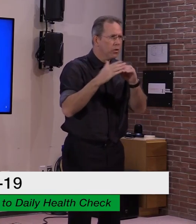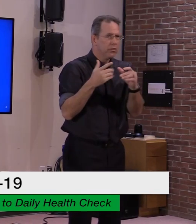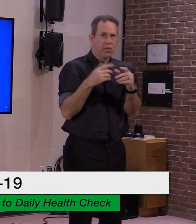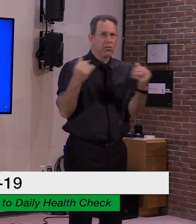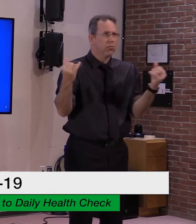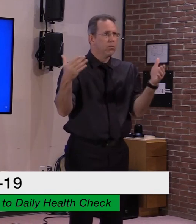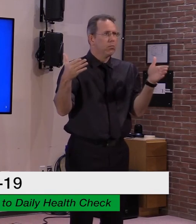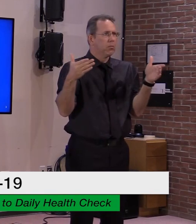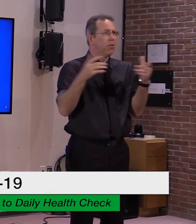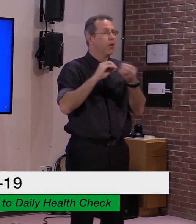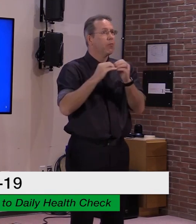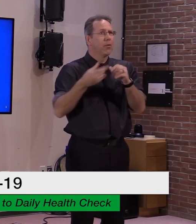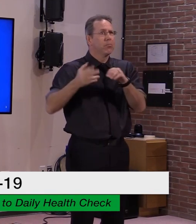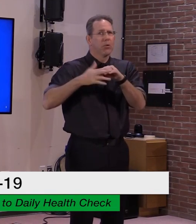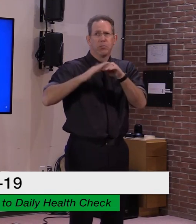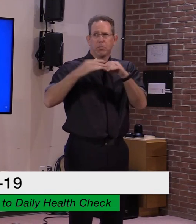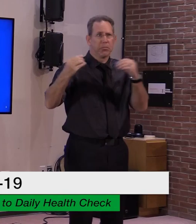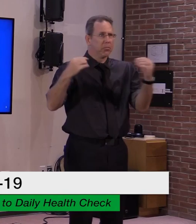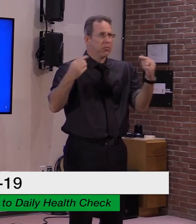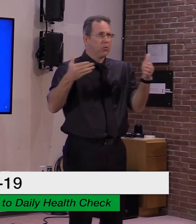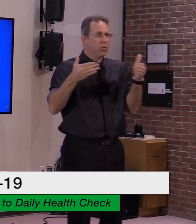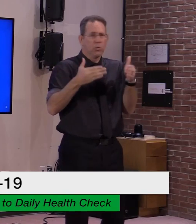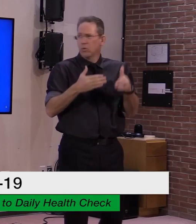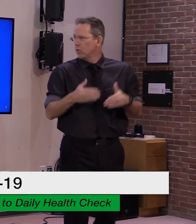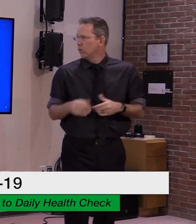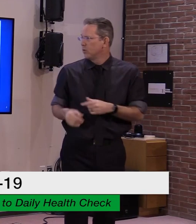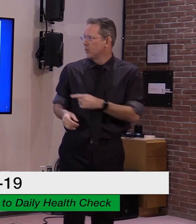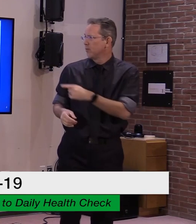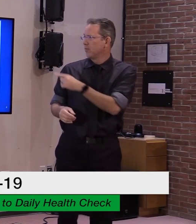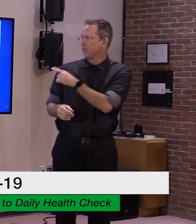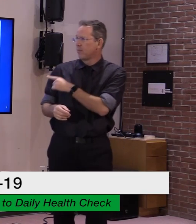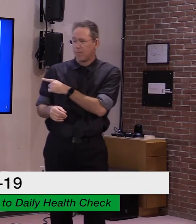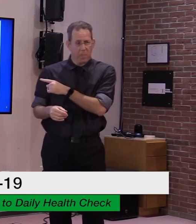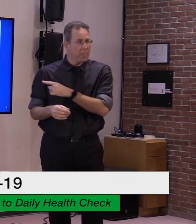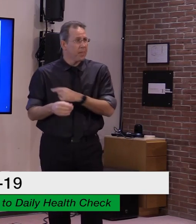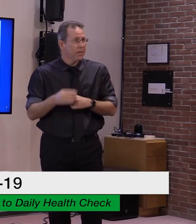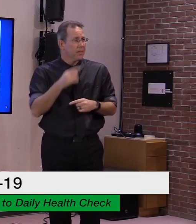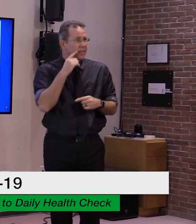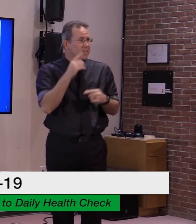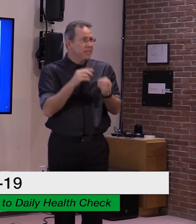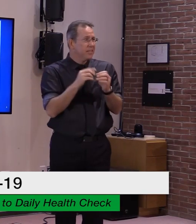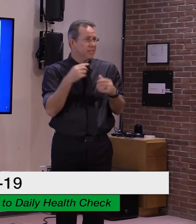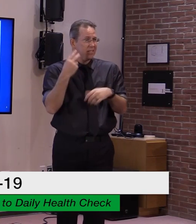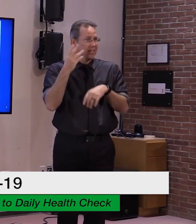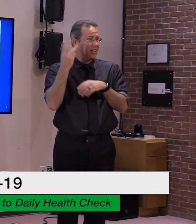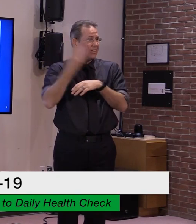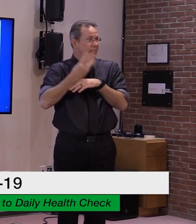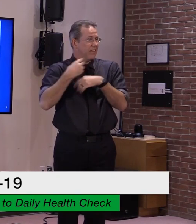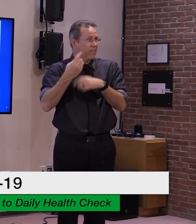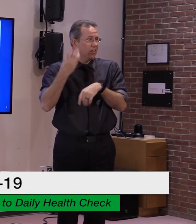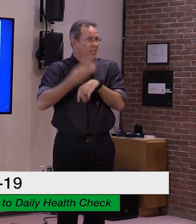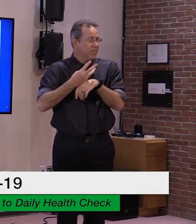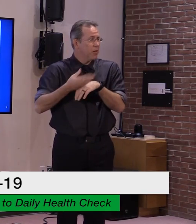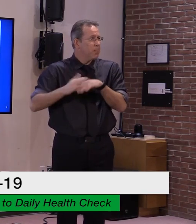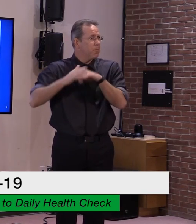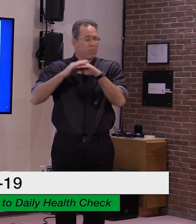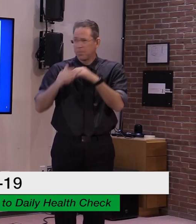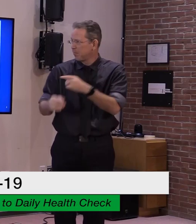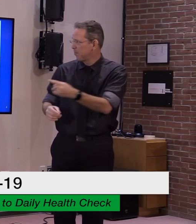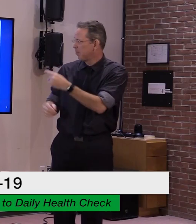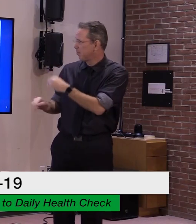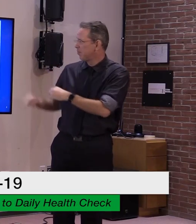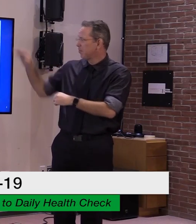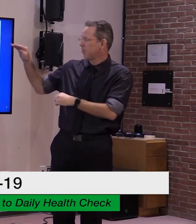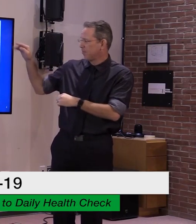to help put this into perspective about just how quickly cases have been growing across the country um all of the reported